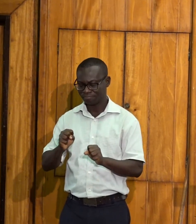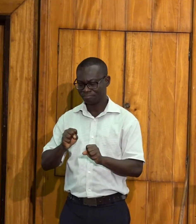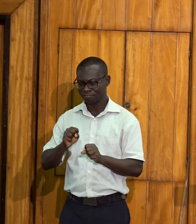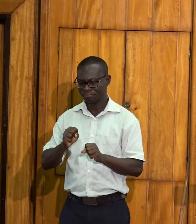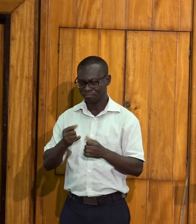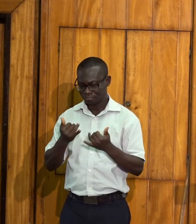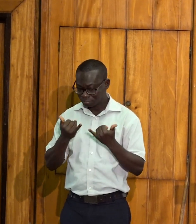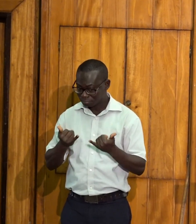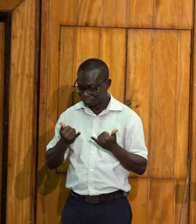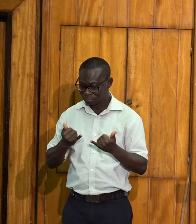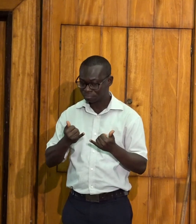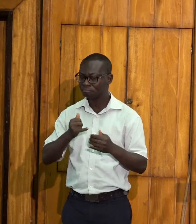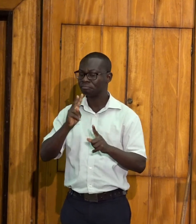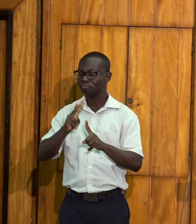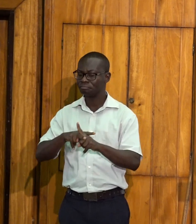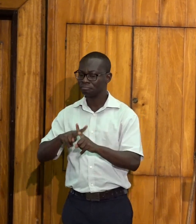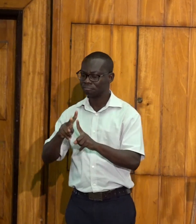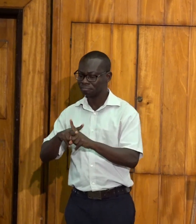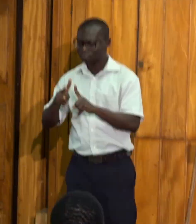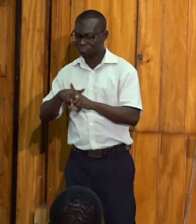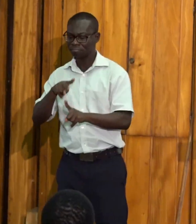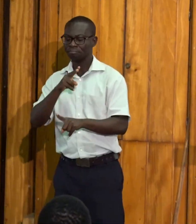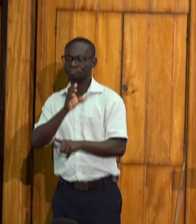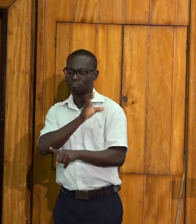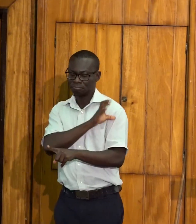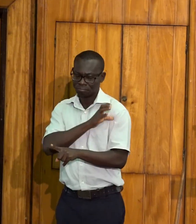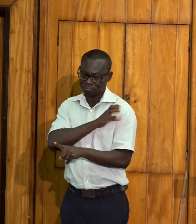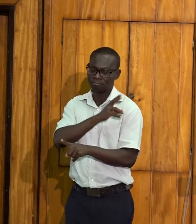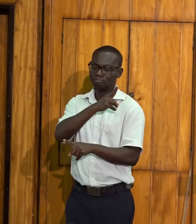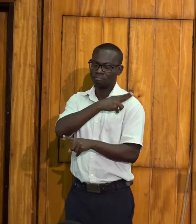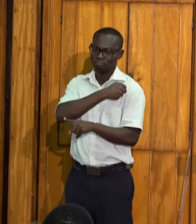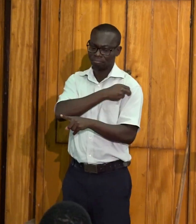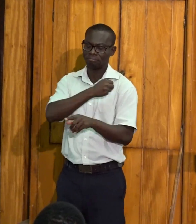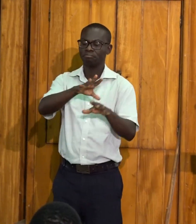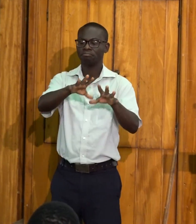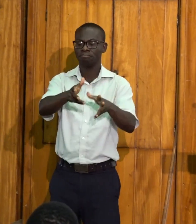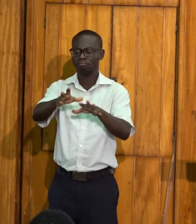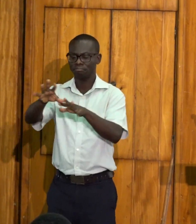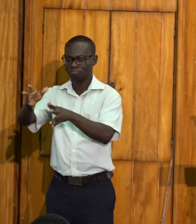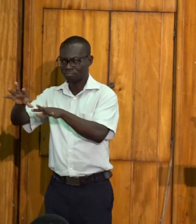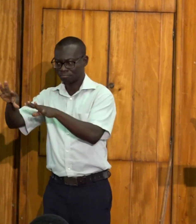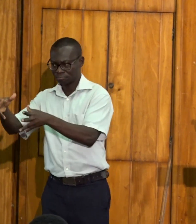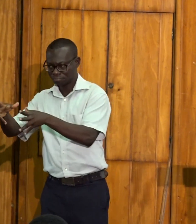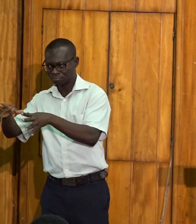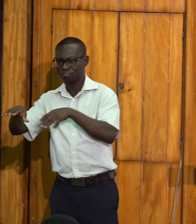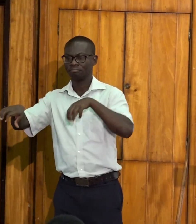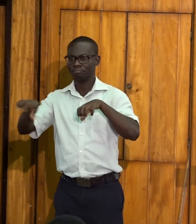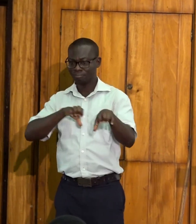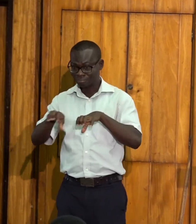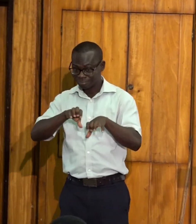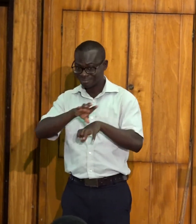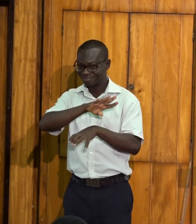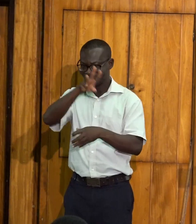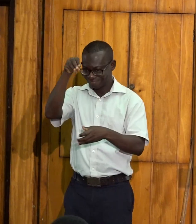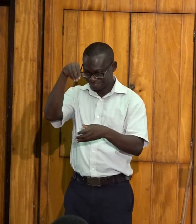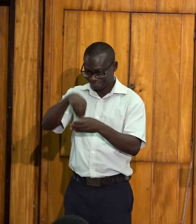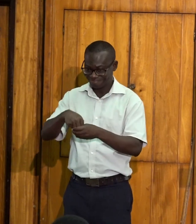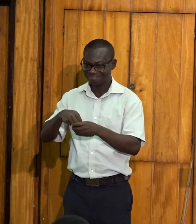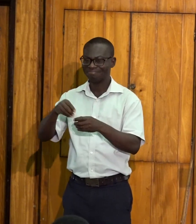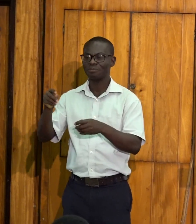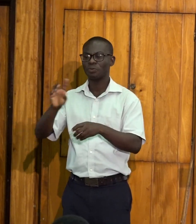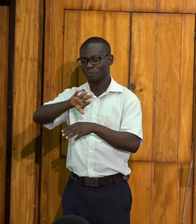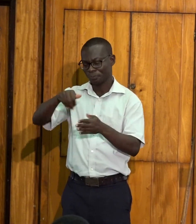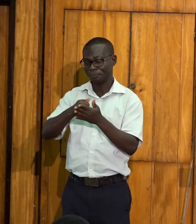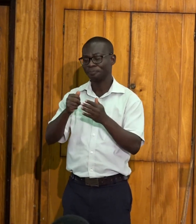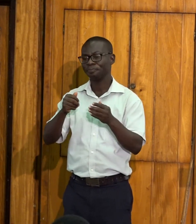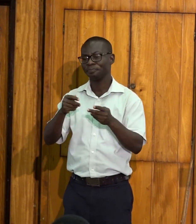got clinics, we've got communities, hospitals, and this model that we're implementing is fitting very well. As I continue the